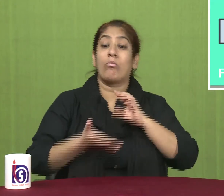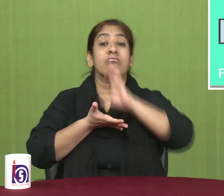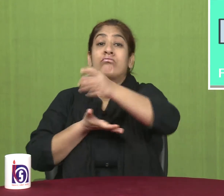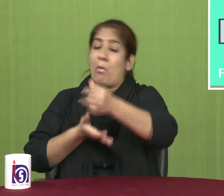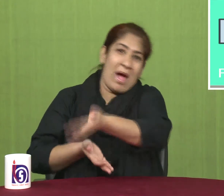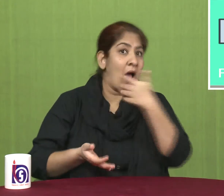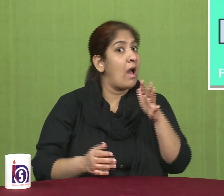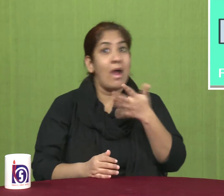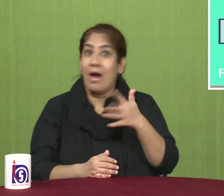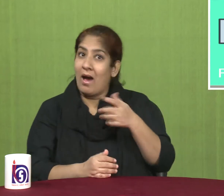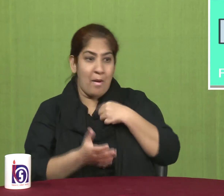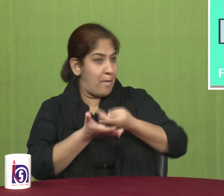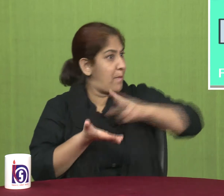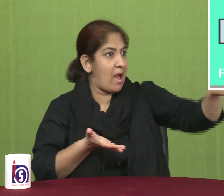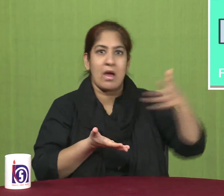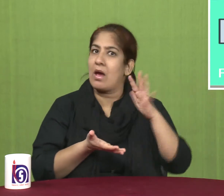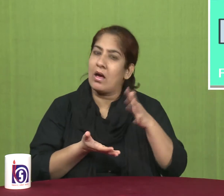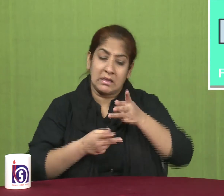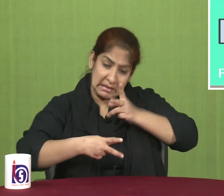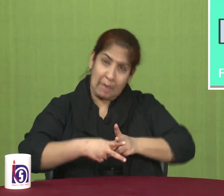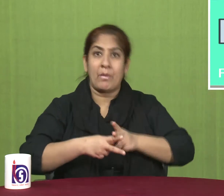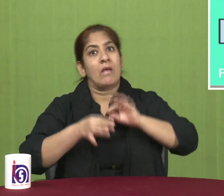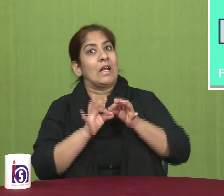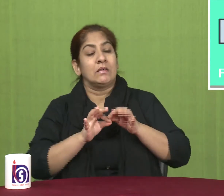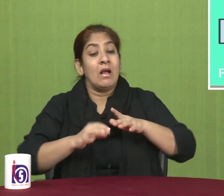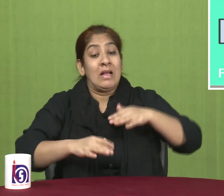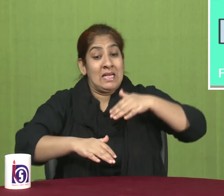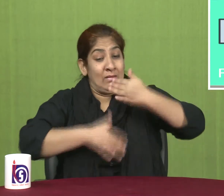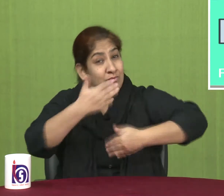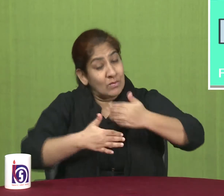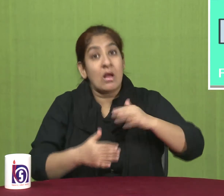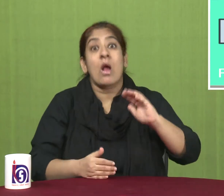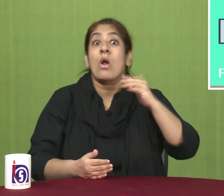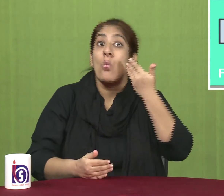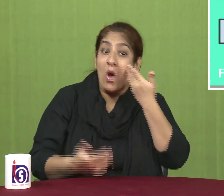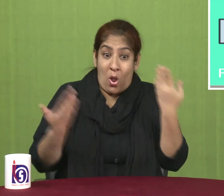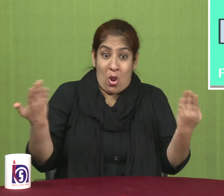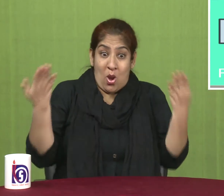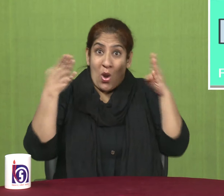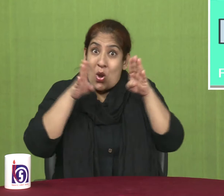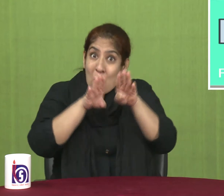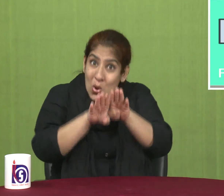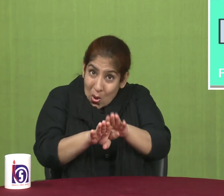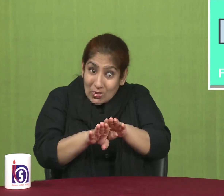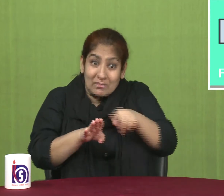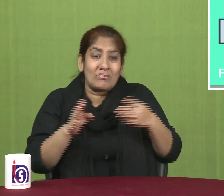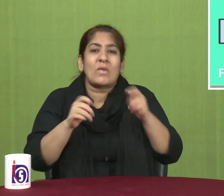me to return the money because that is fixed capital, because the amount has been invested